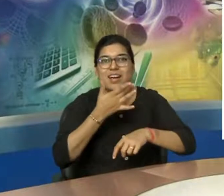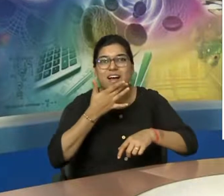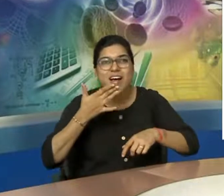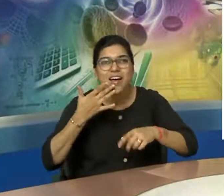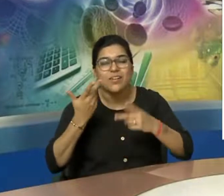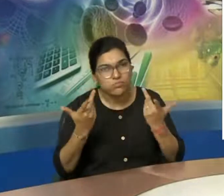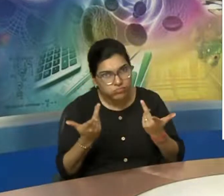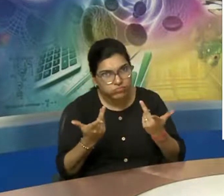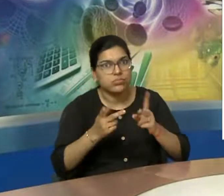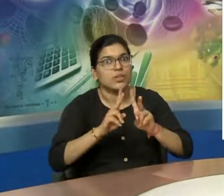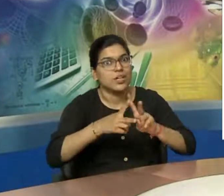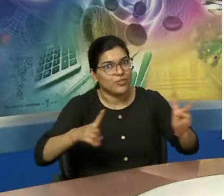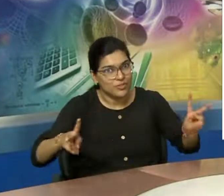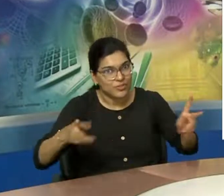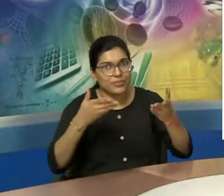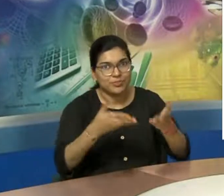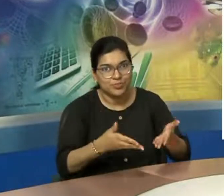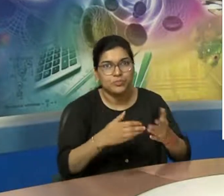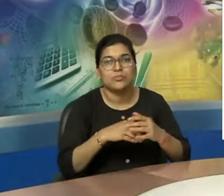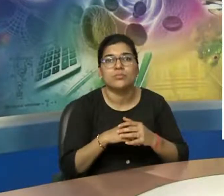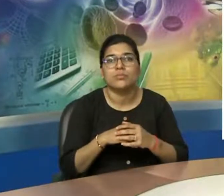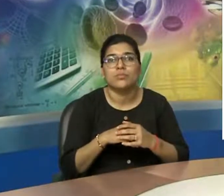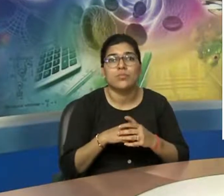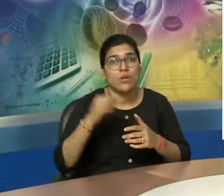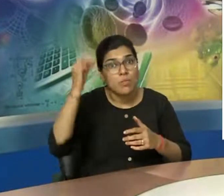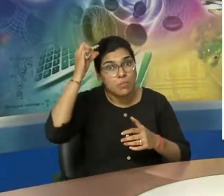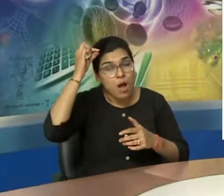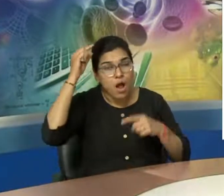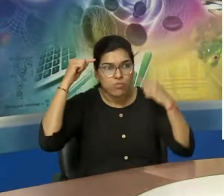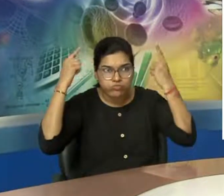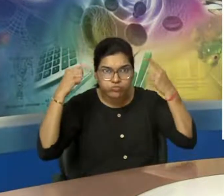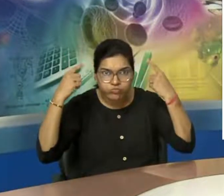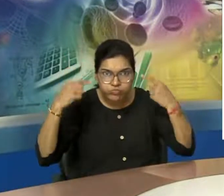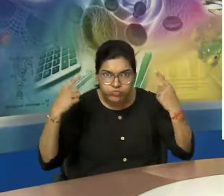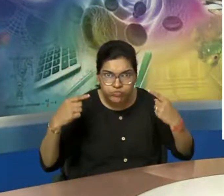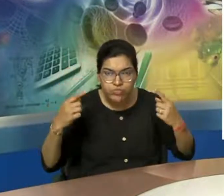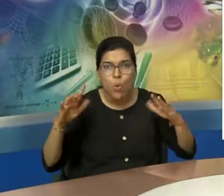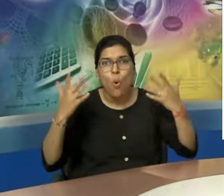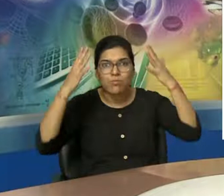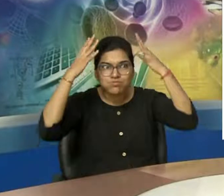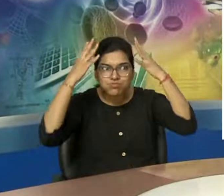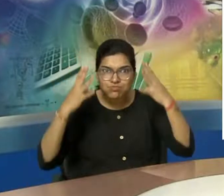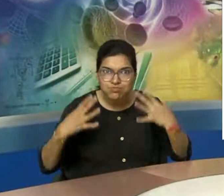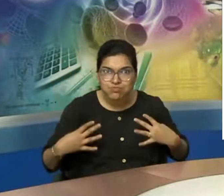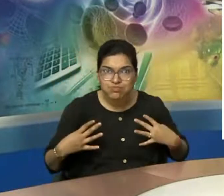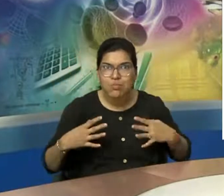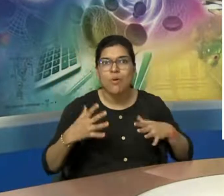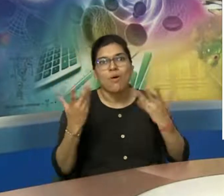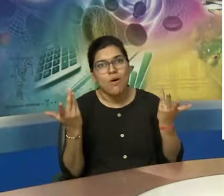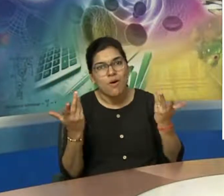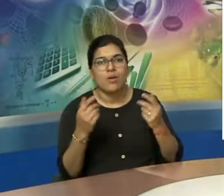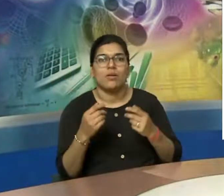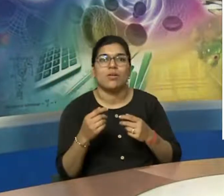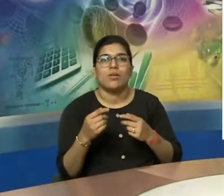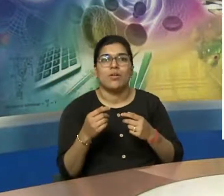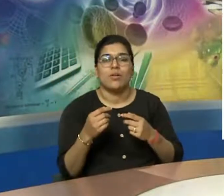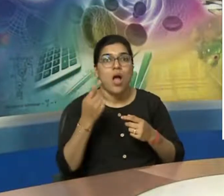As we can see, the difference in color of skin, type of hair, curly or straight,